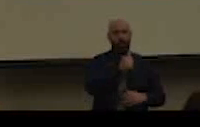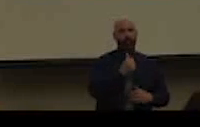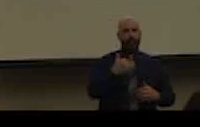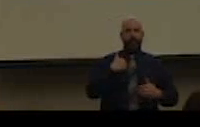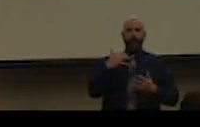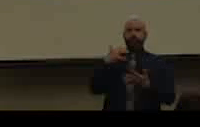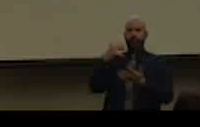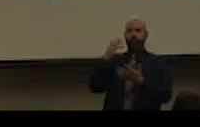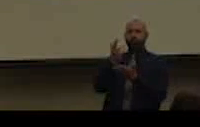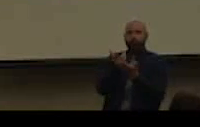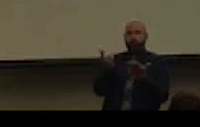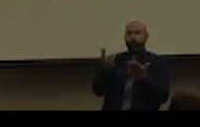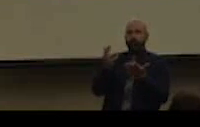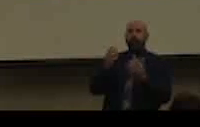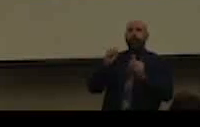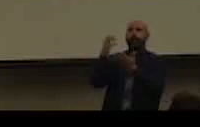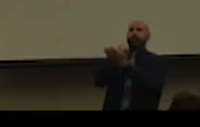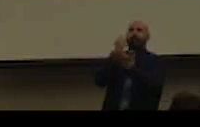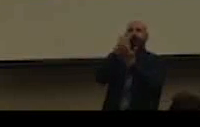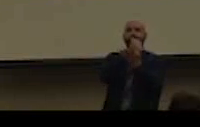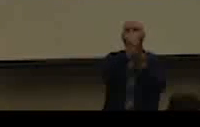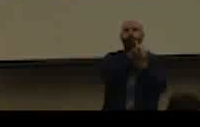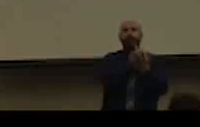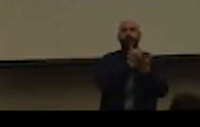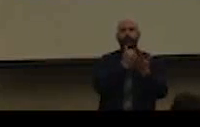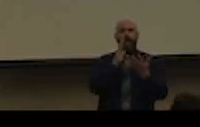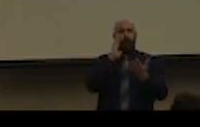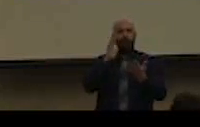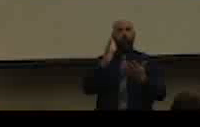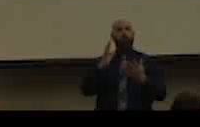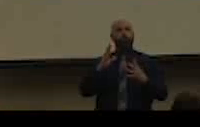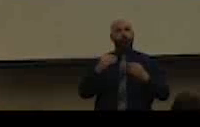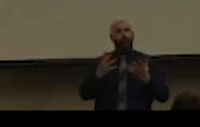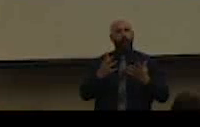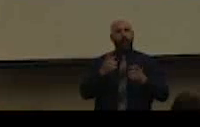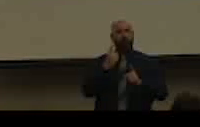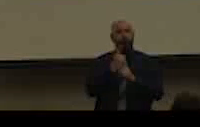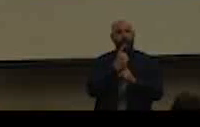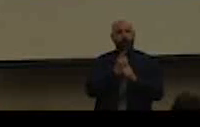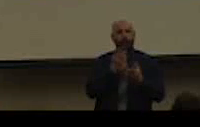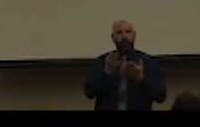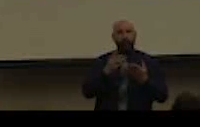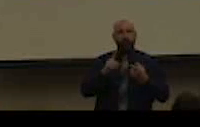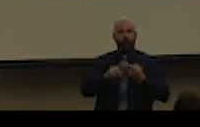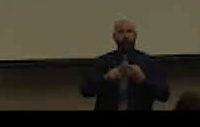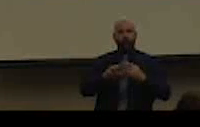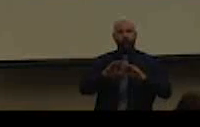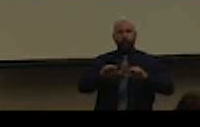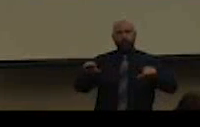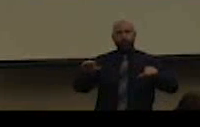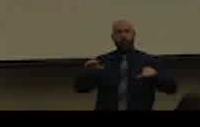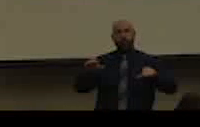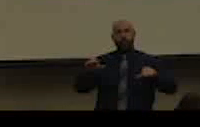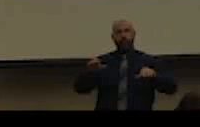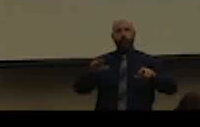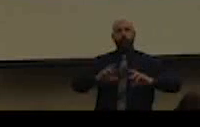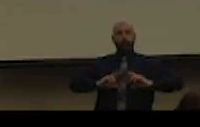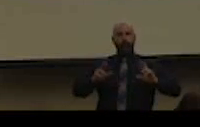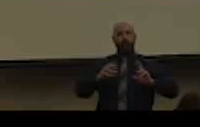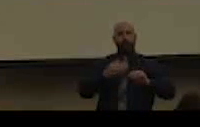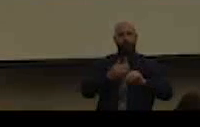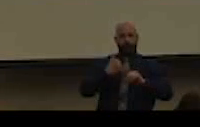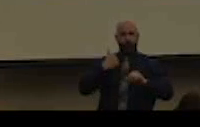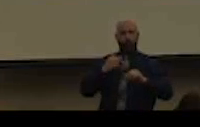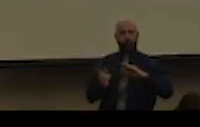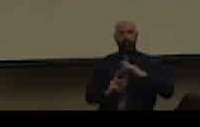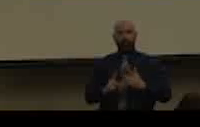us do right by all kids and get them the services and supports they need, again, to be kindergarten ready. I do think we'll probably need work